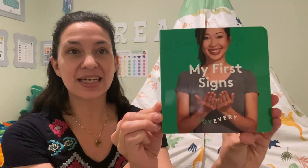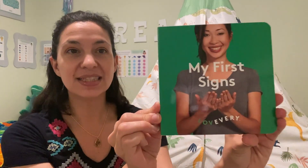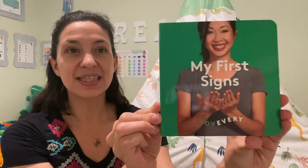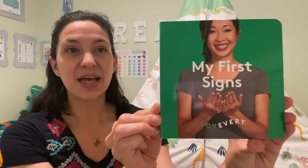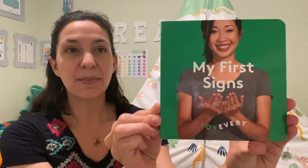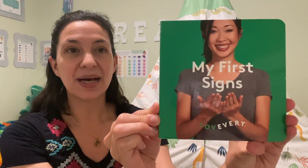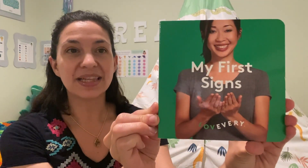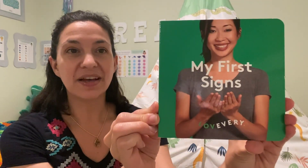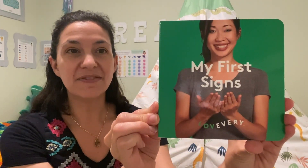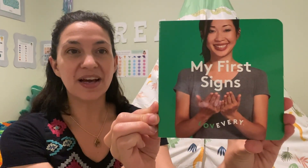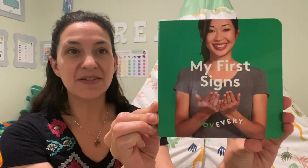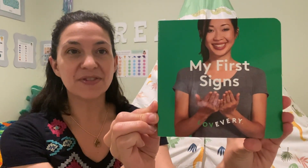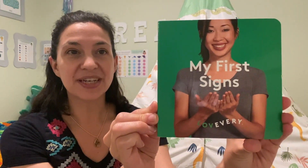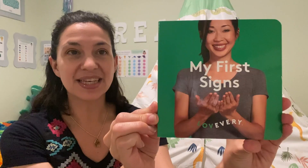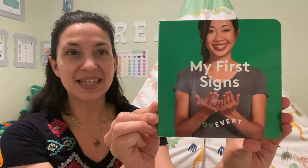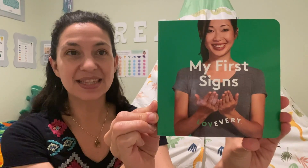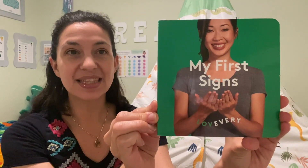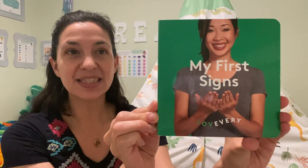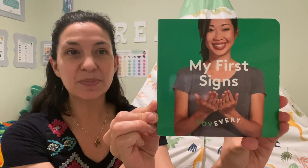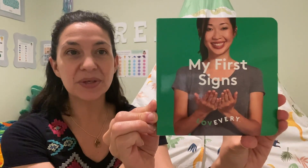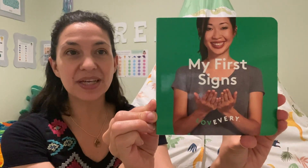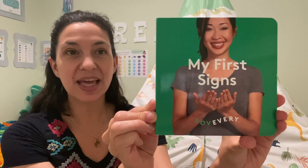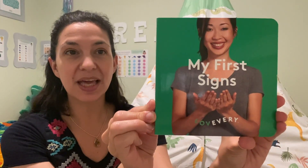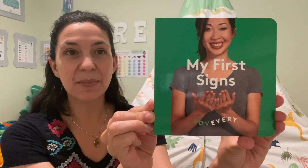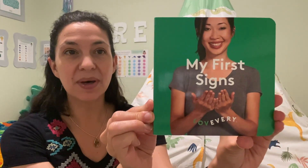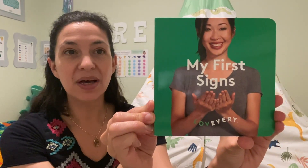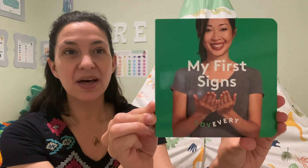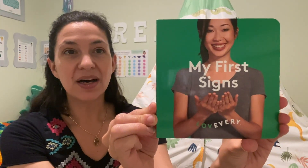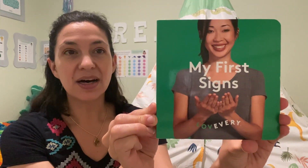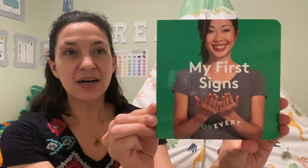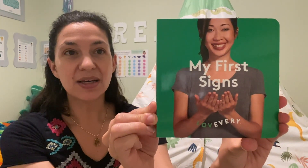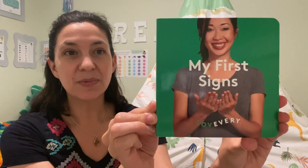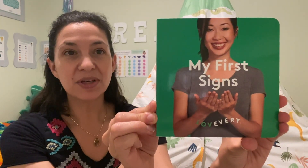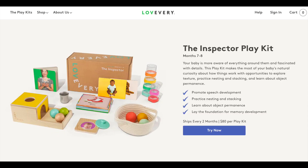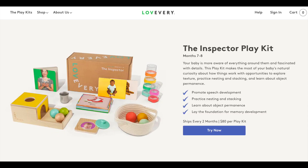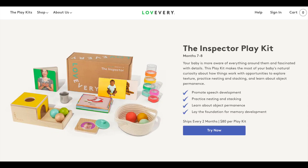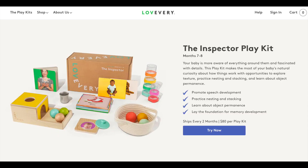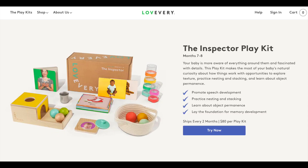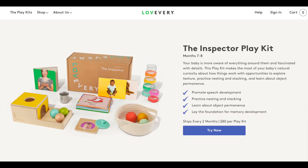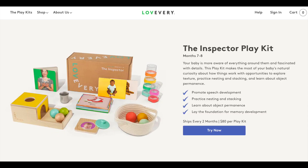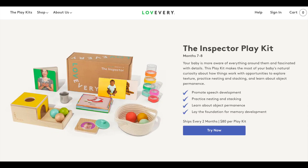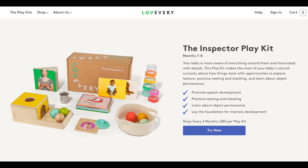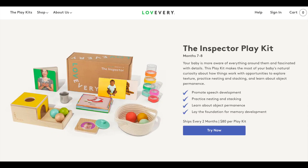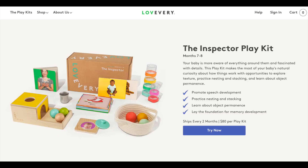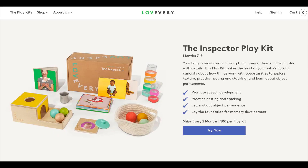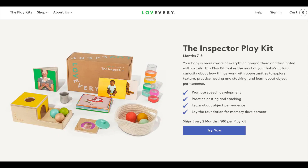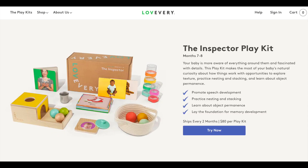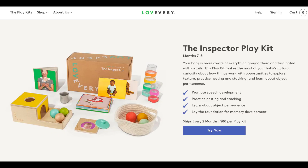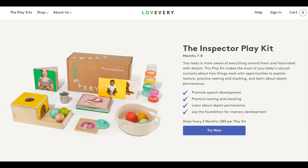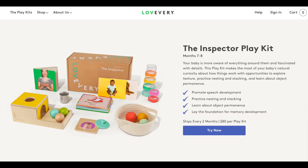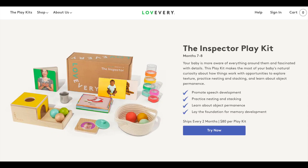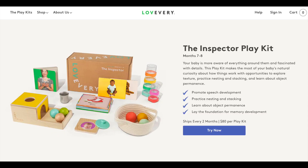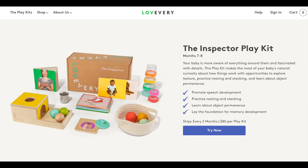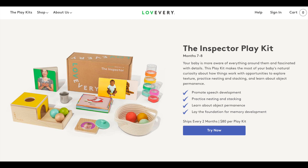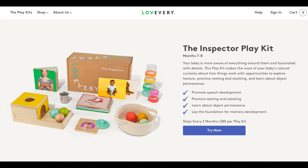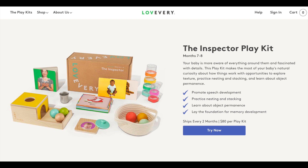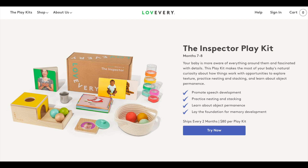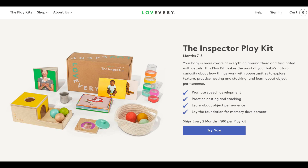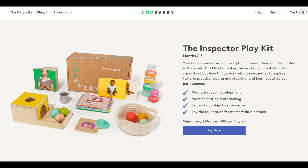Signs by Lovevery. This book came in one of the little subscription kits that you can get for your kids, and